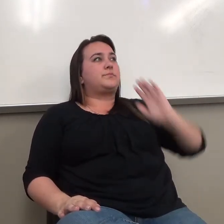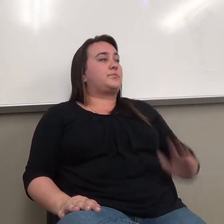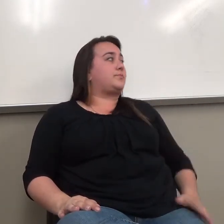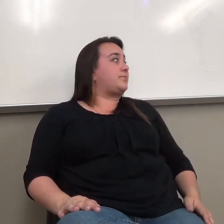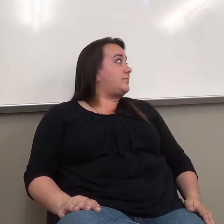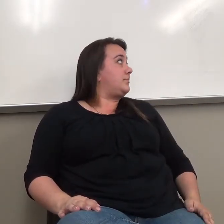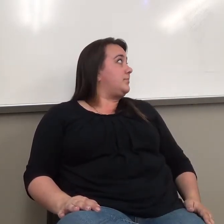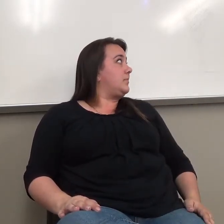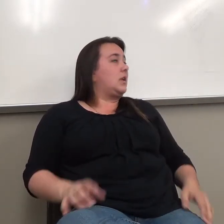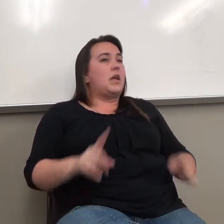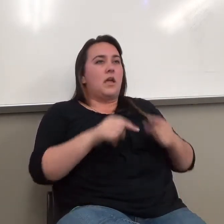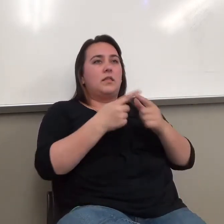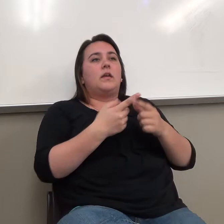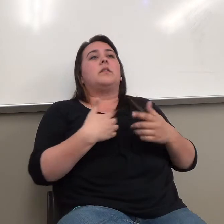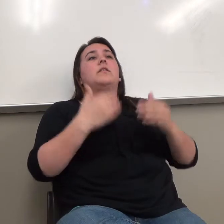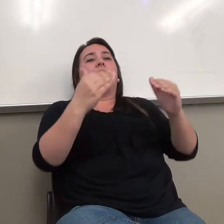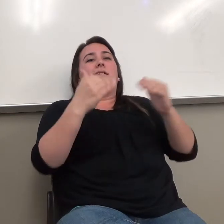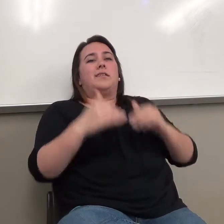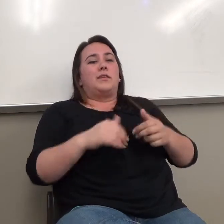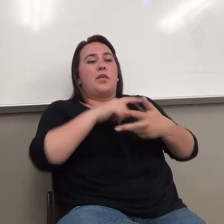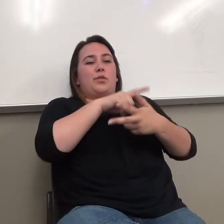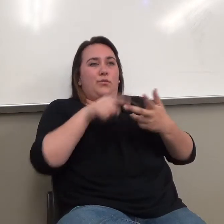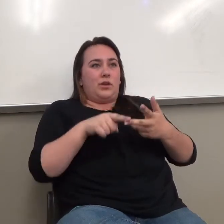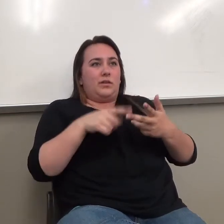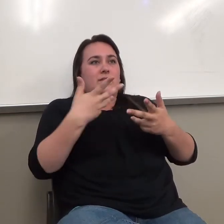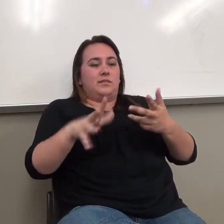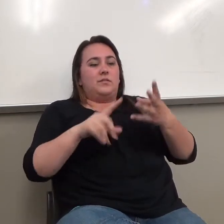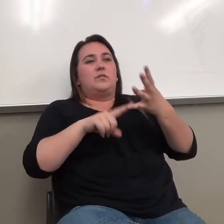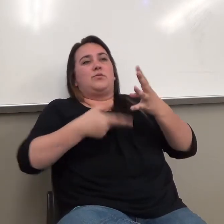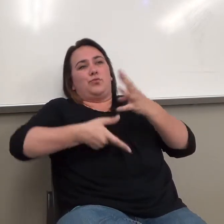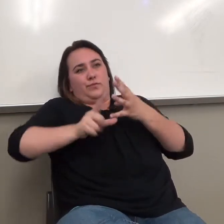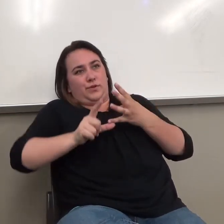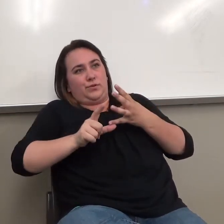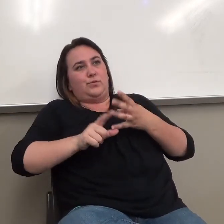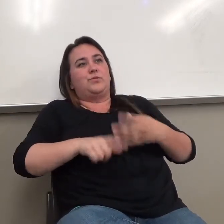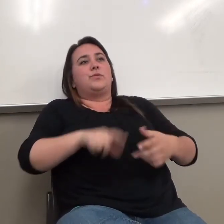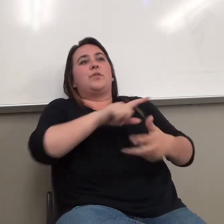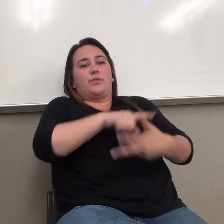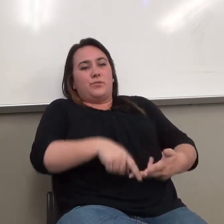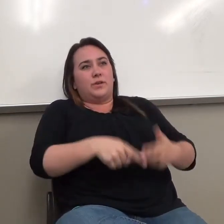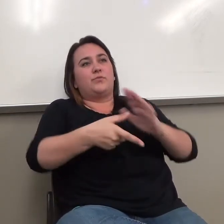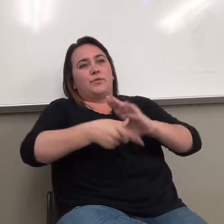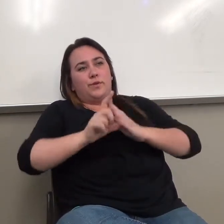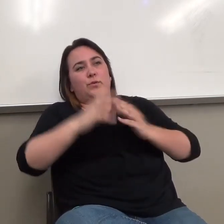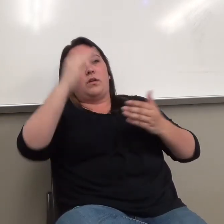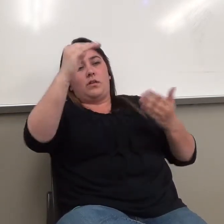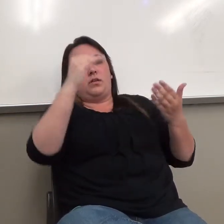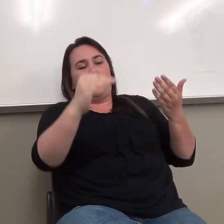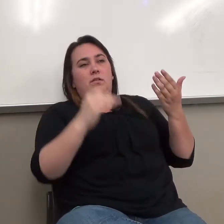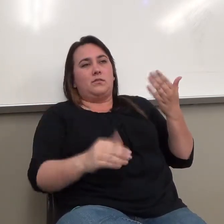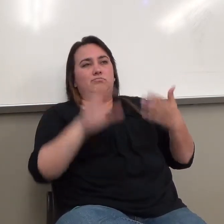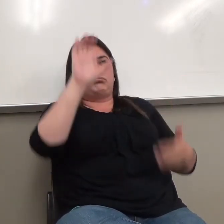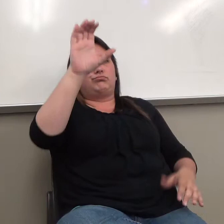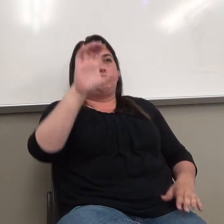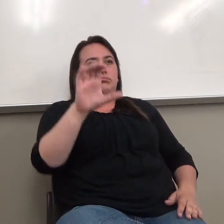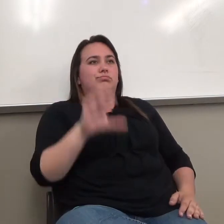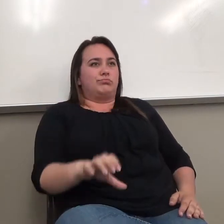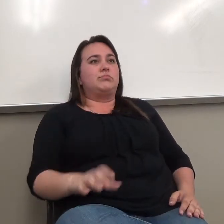same thing, then we'll have another 3, and then a review, and then another 3, and then a review, okay? So